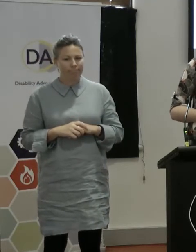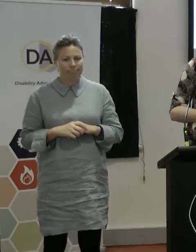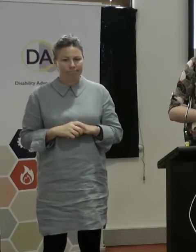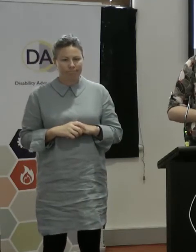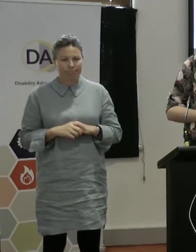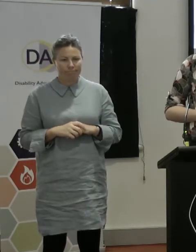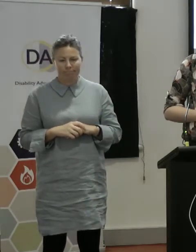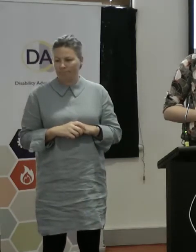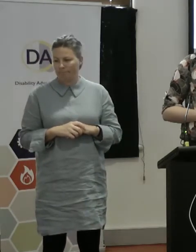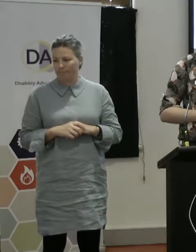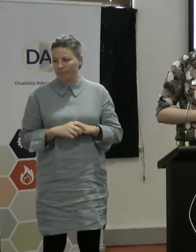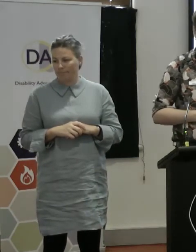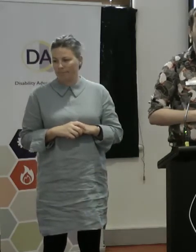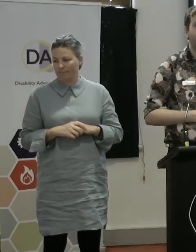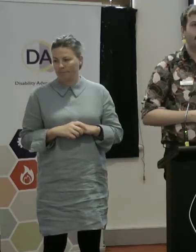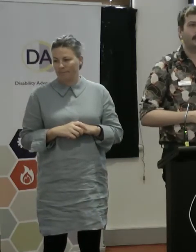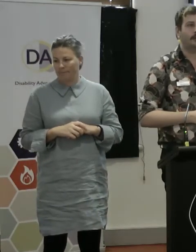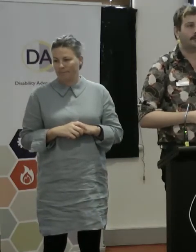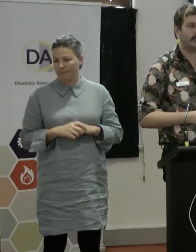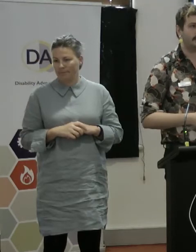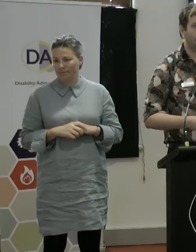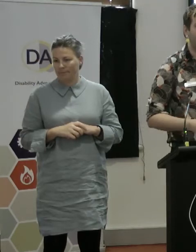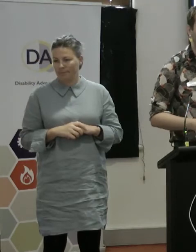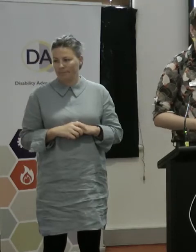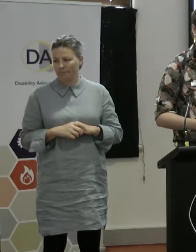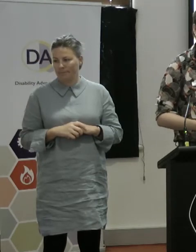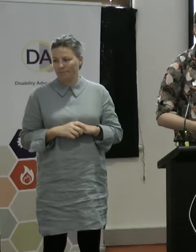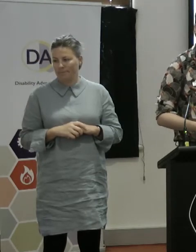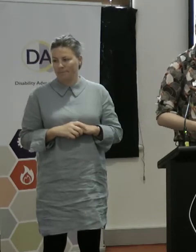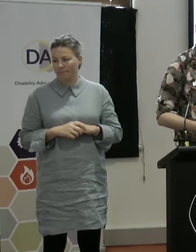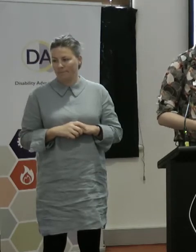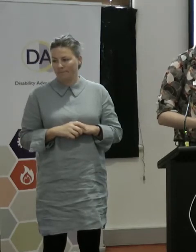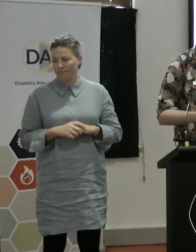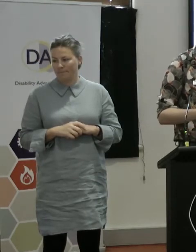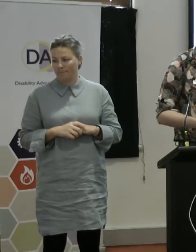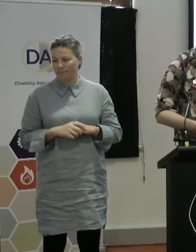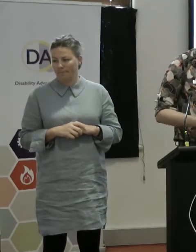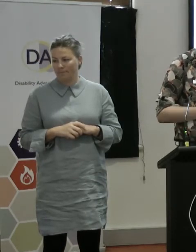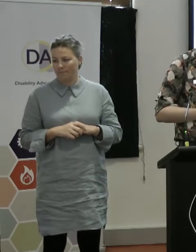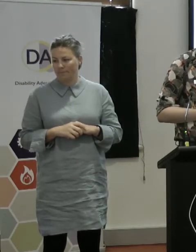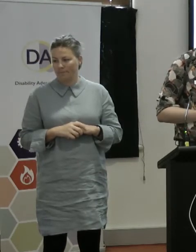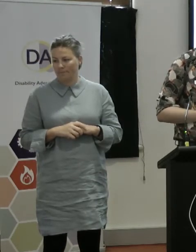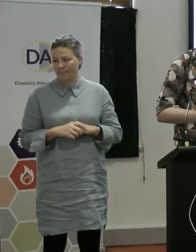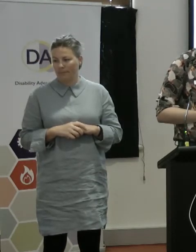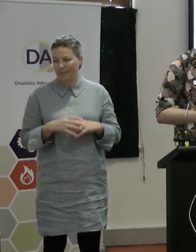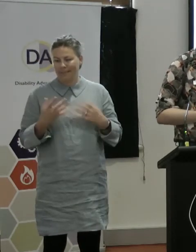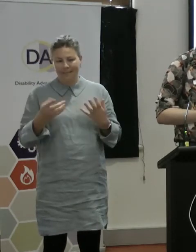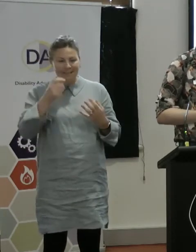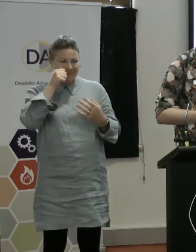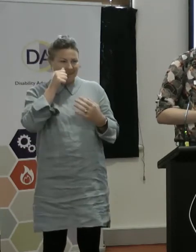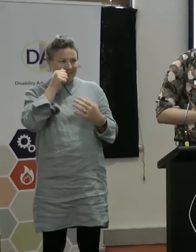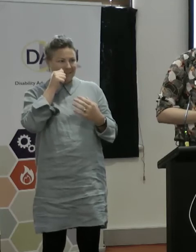The next thing is just about nominees. So obviously it's quite difficult to deal